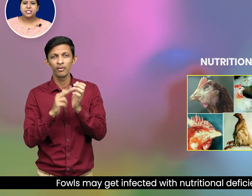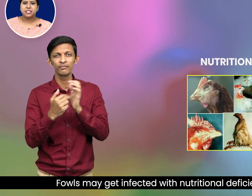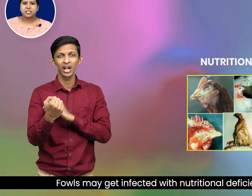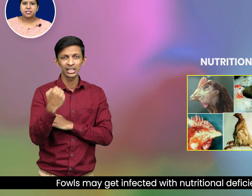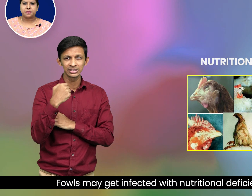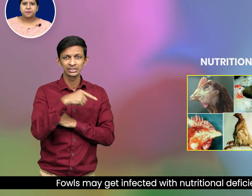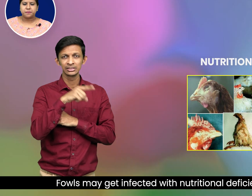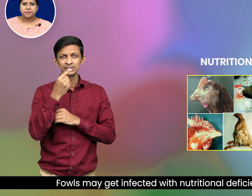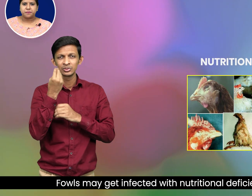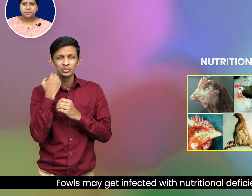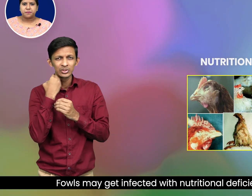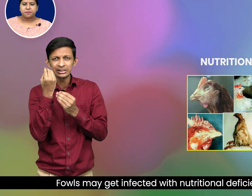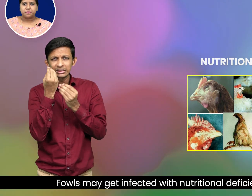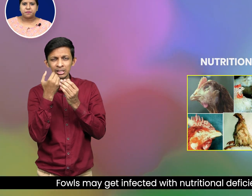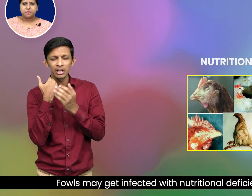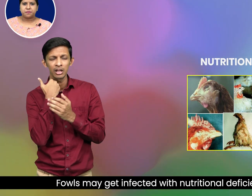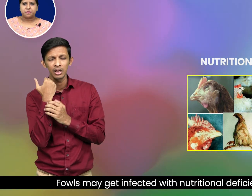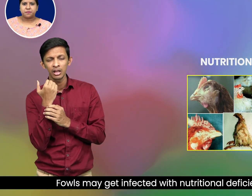deficiency diseases.